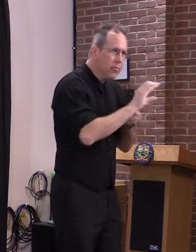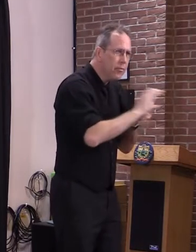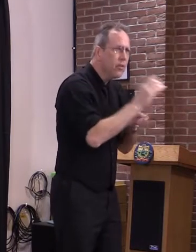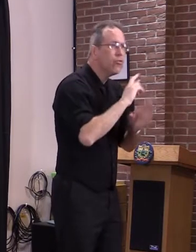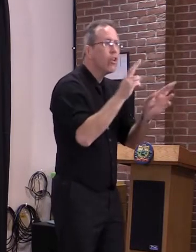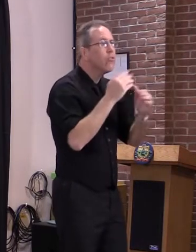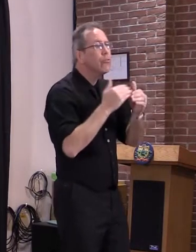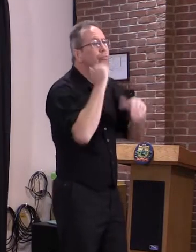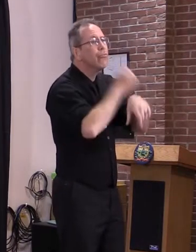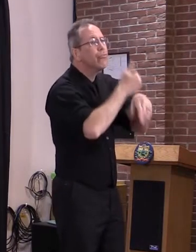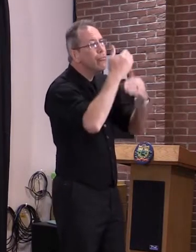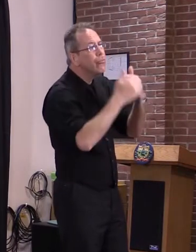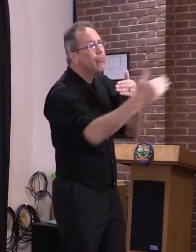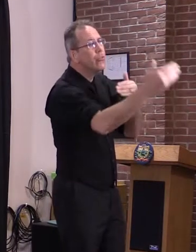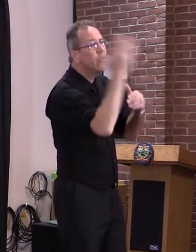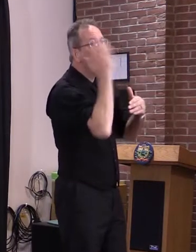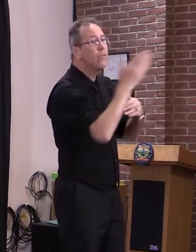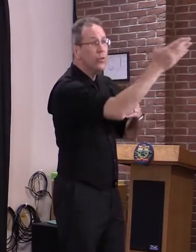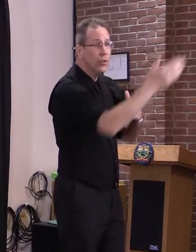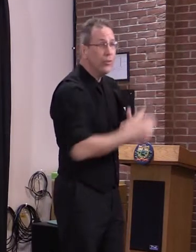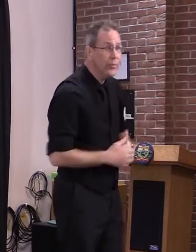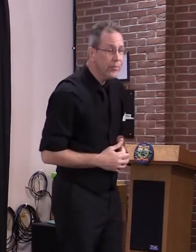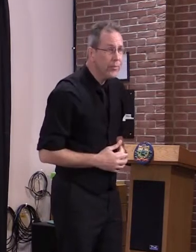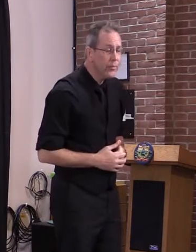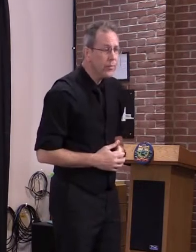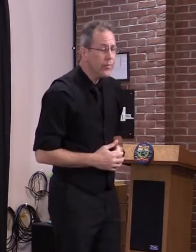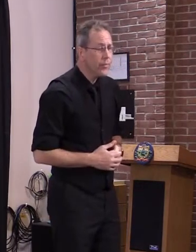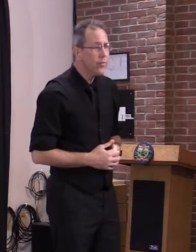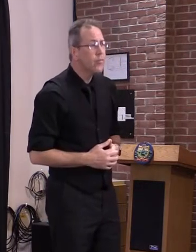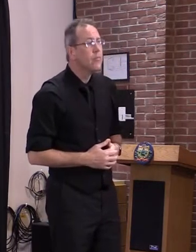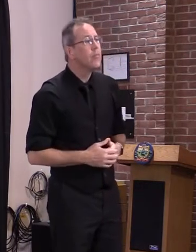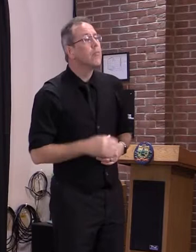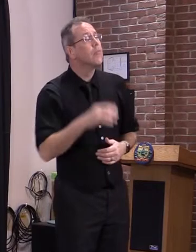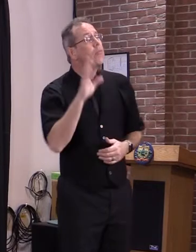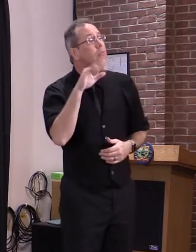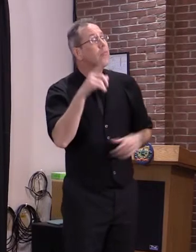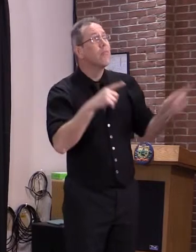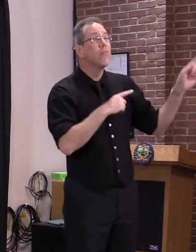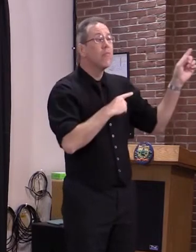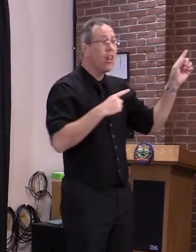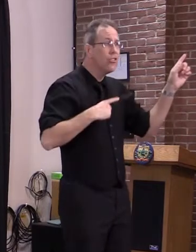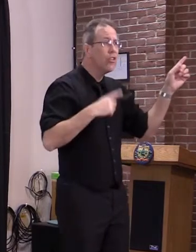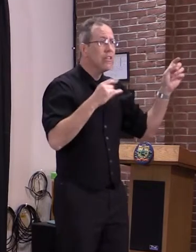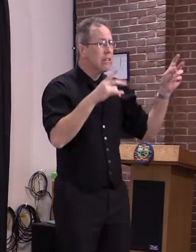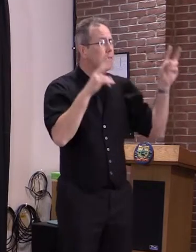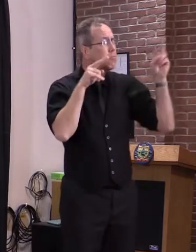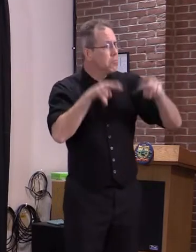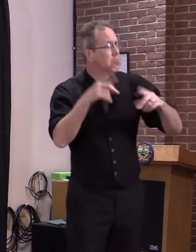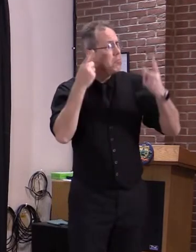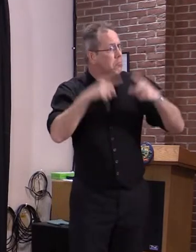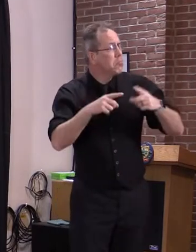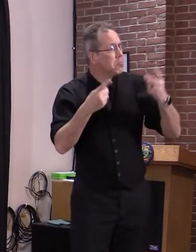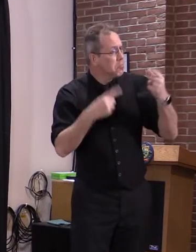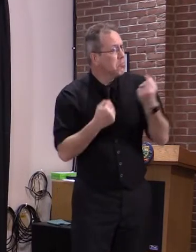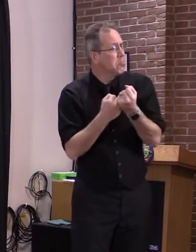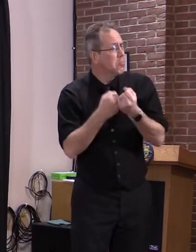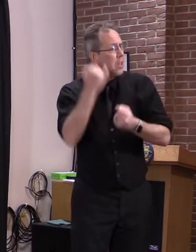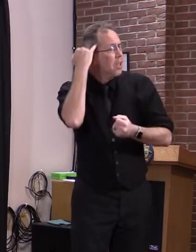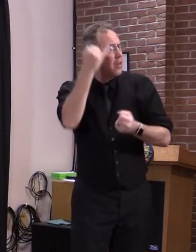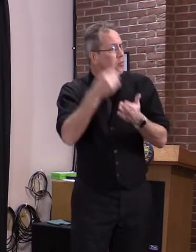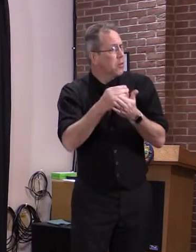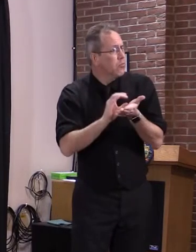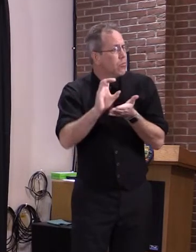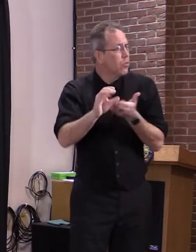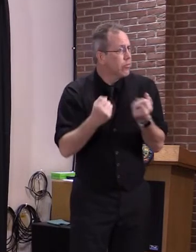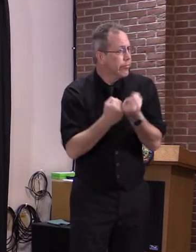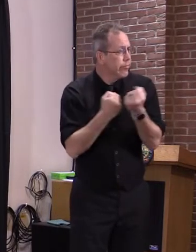There's a lot of interest in expanding CTE programming in the legislature this year. and we look forward to working in partnership with legislative leaders